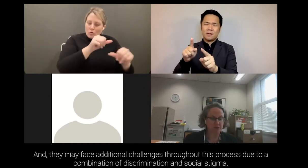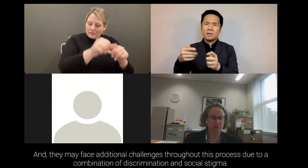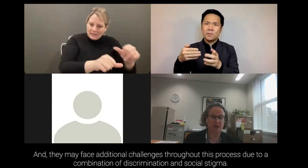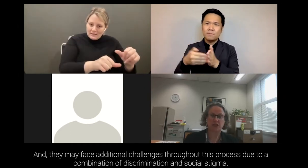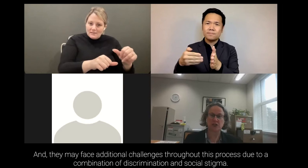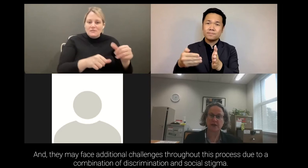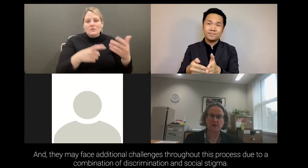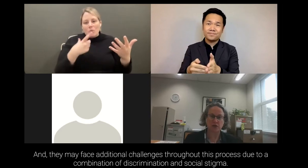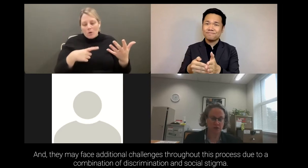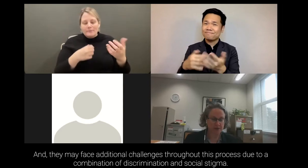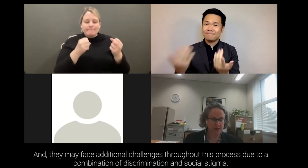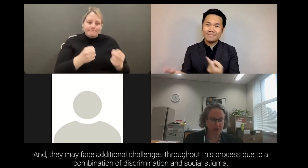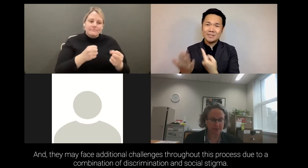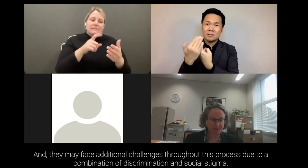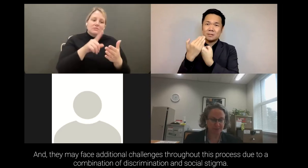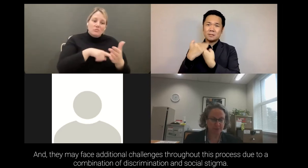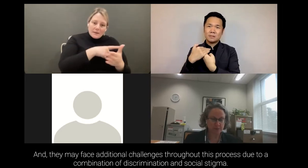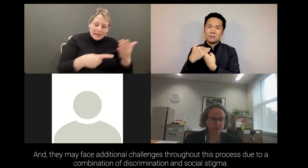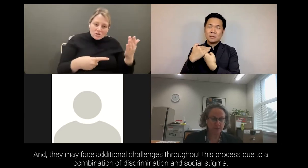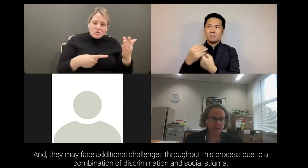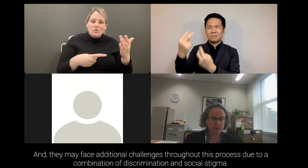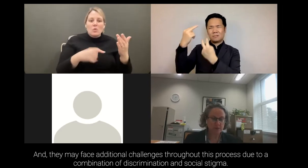of discrimination and social stigma.